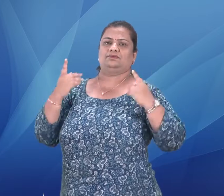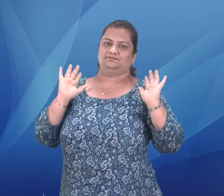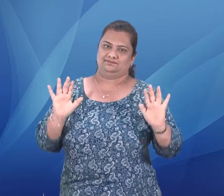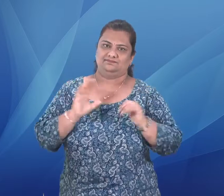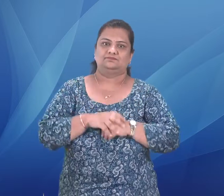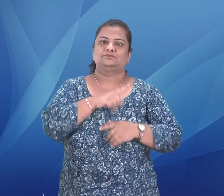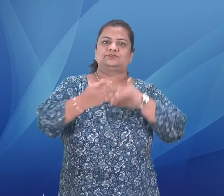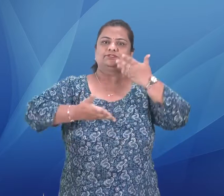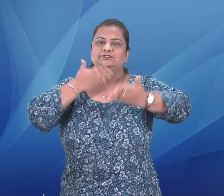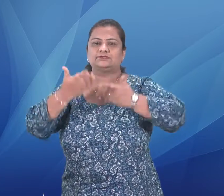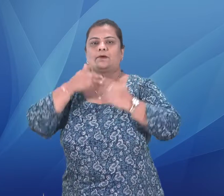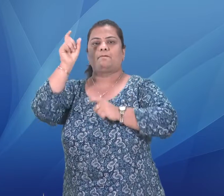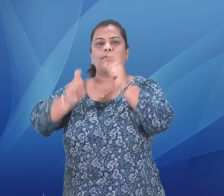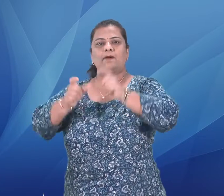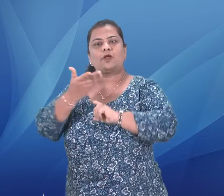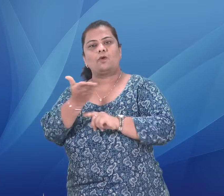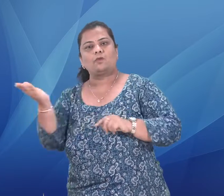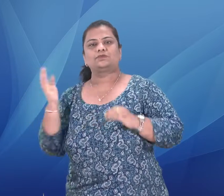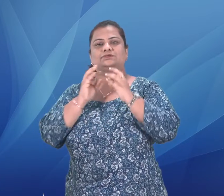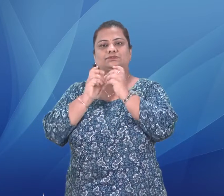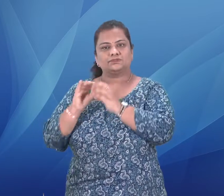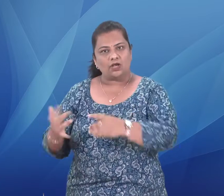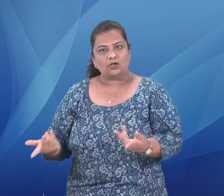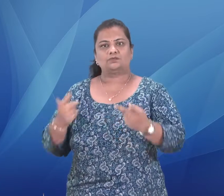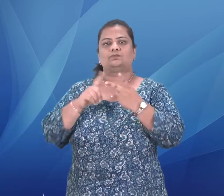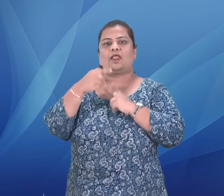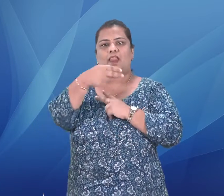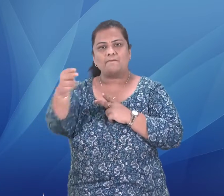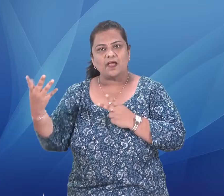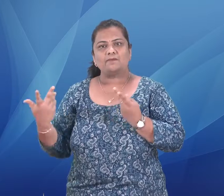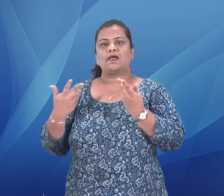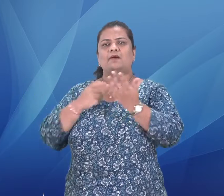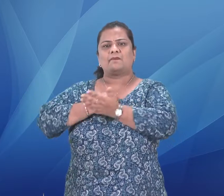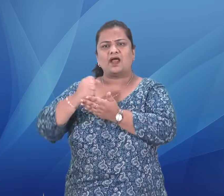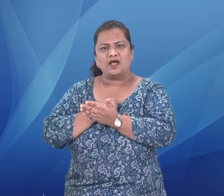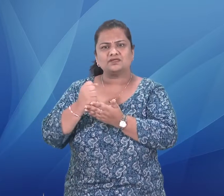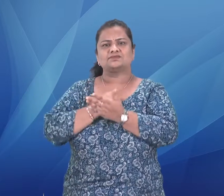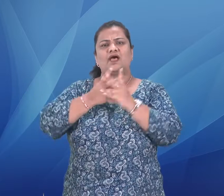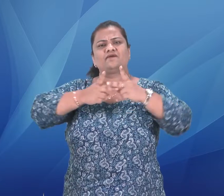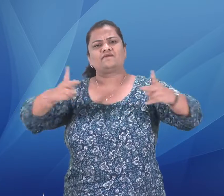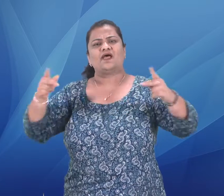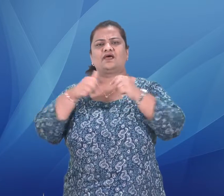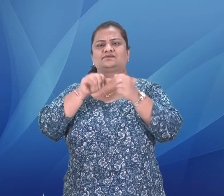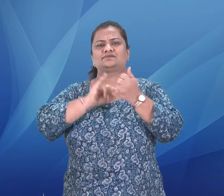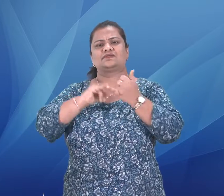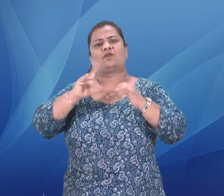He didn't learn ASL until he was 12, mainly relying on lip reading before ASL changed his life. He said that